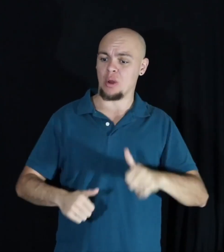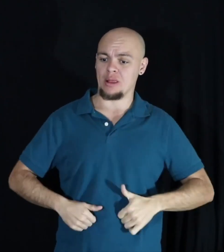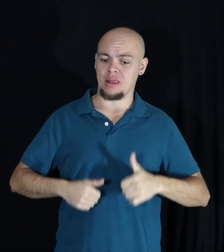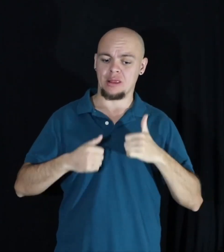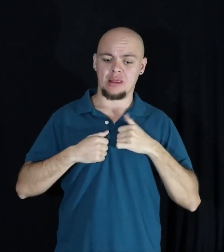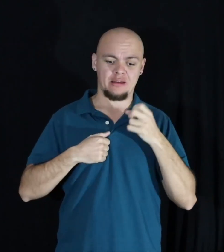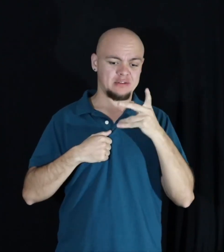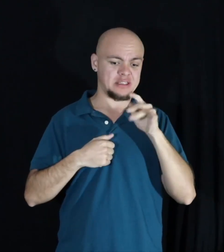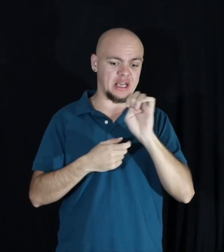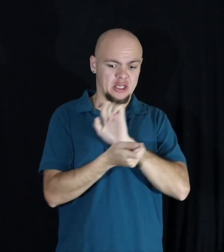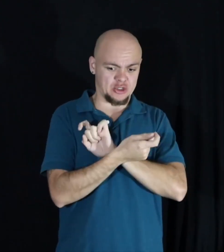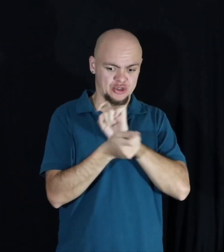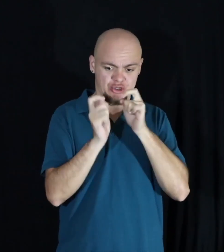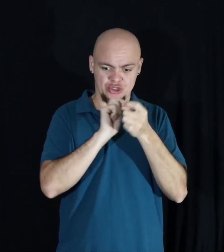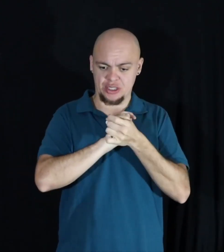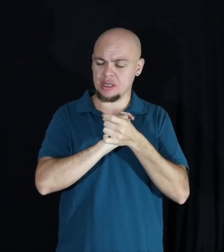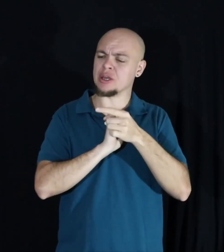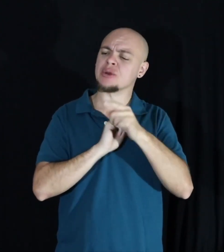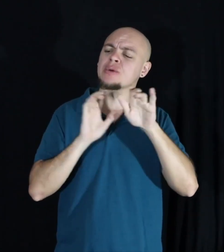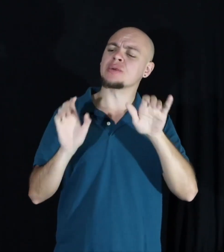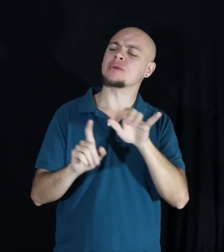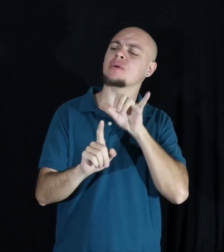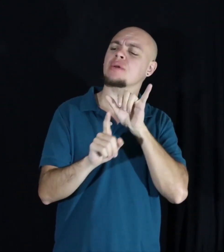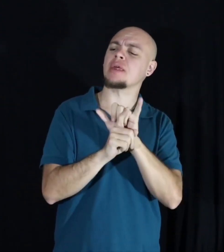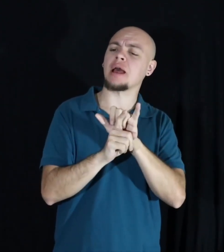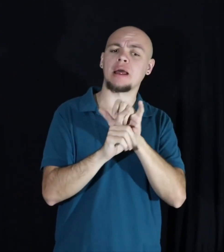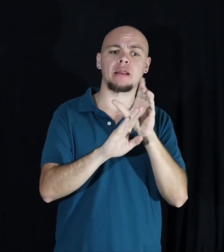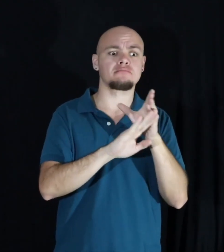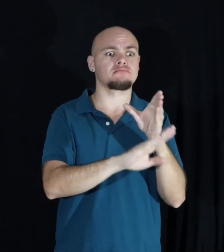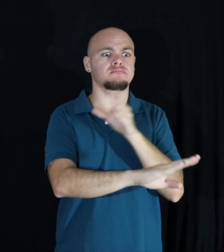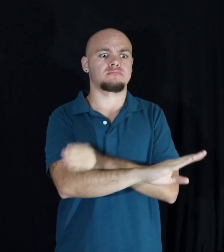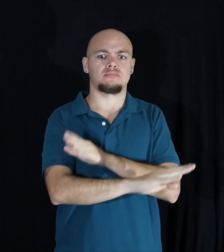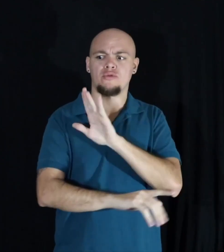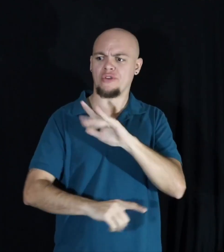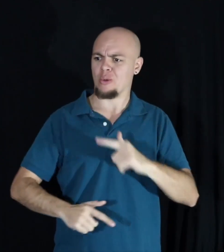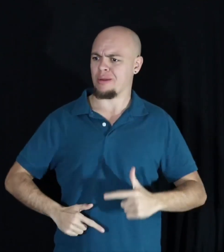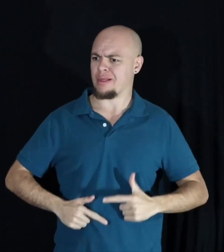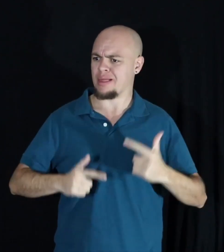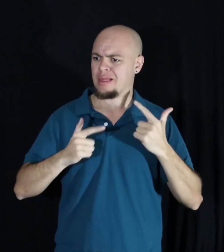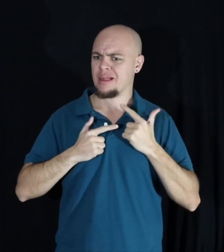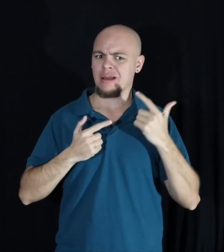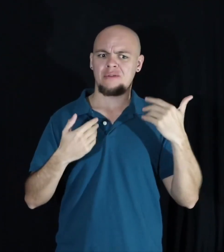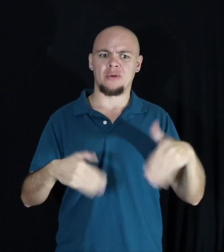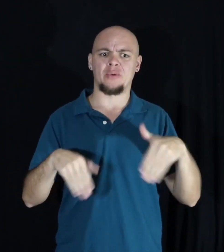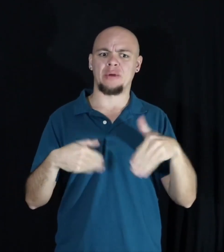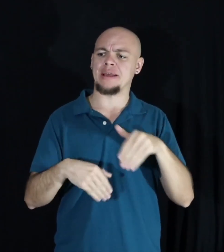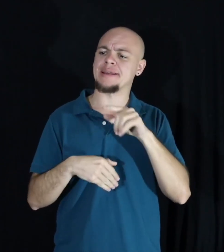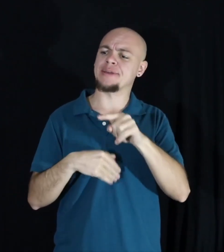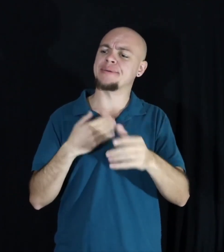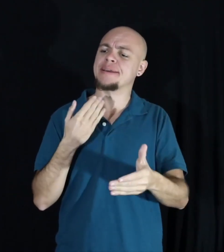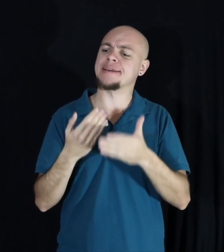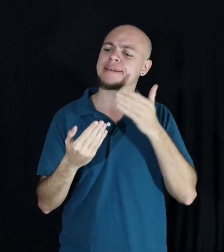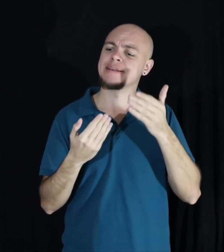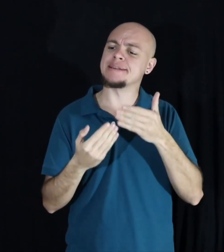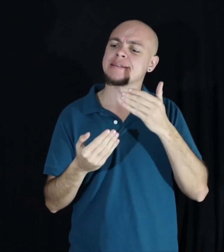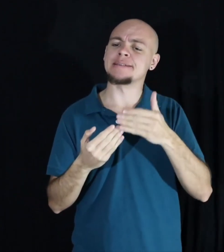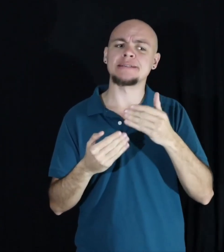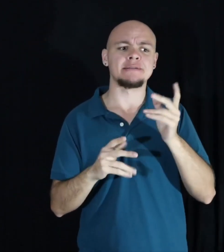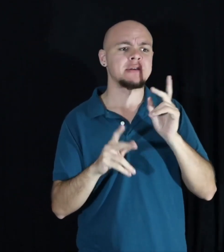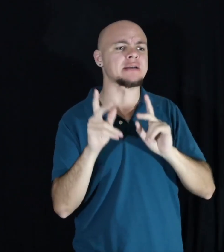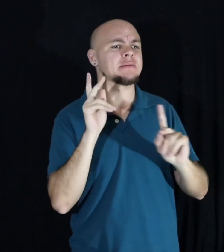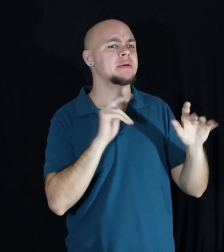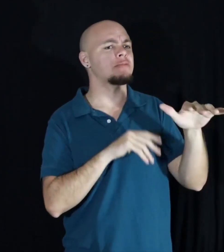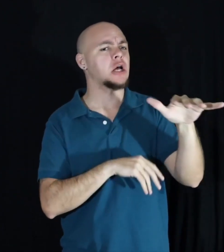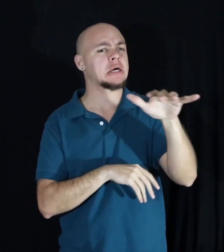lifestyle? What if you do it and you change it for the better? Why is it that it's so easy for you and for all of us